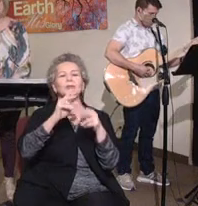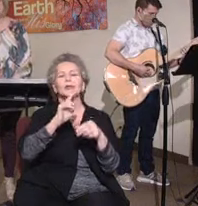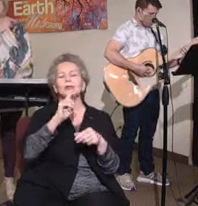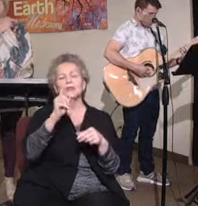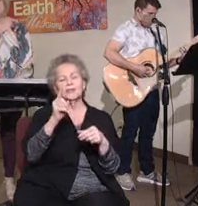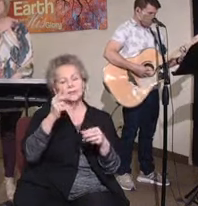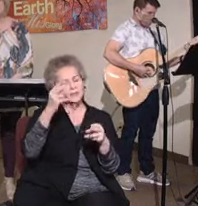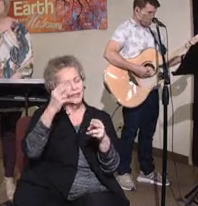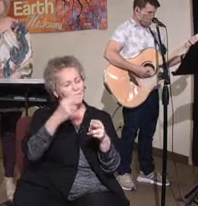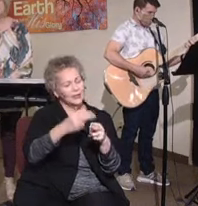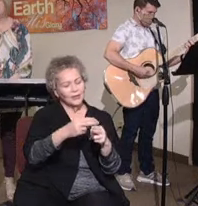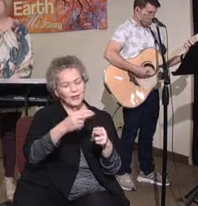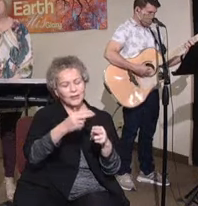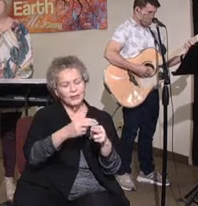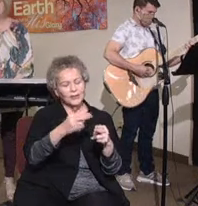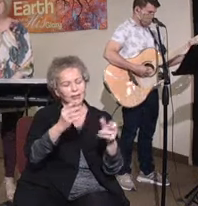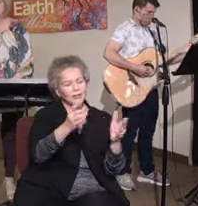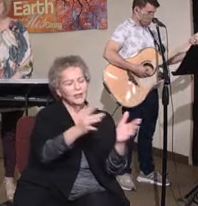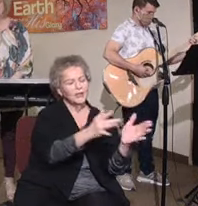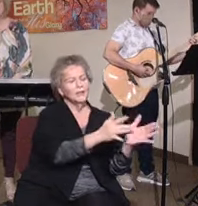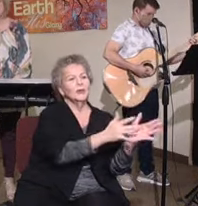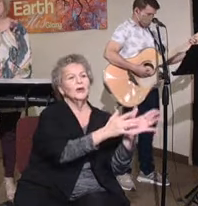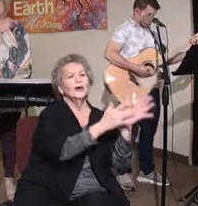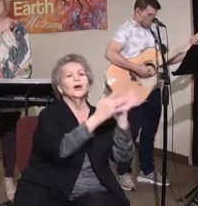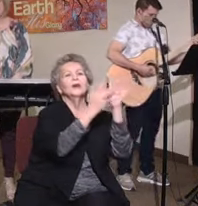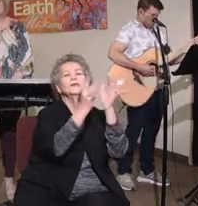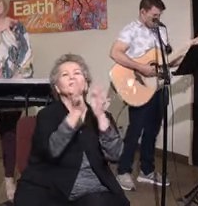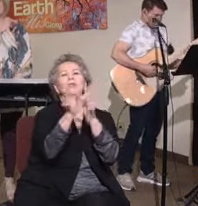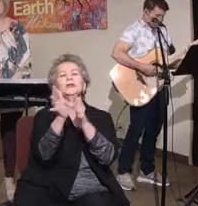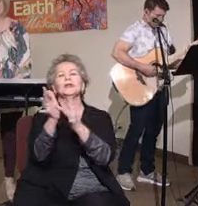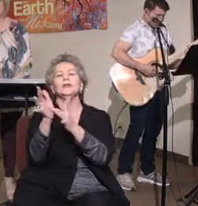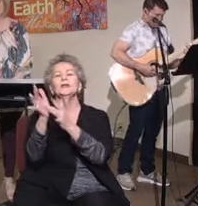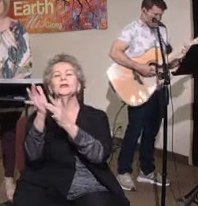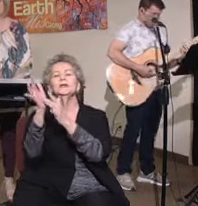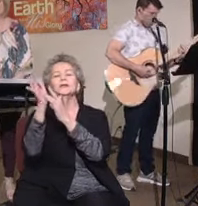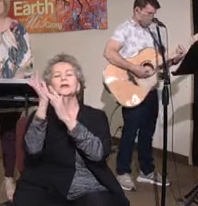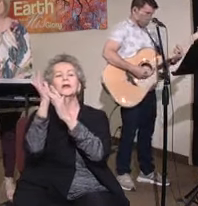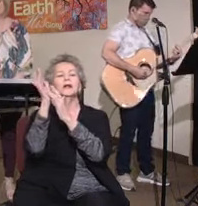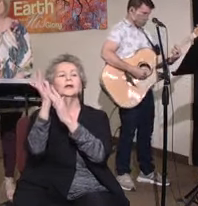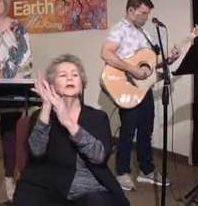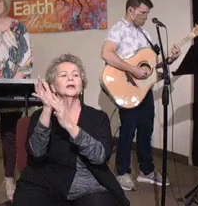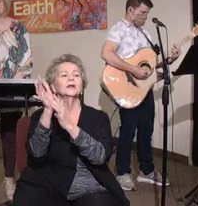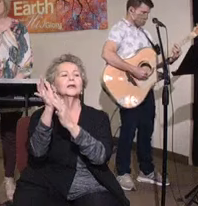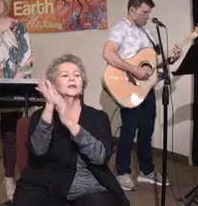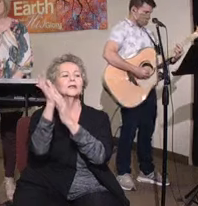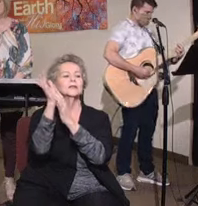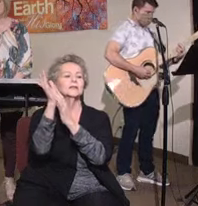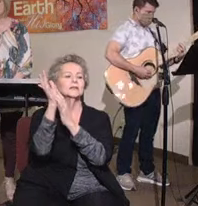name it is the name of Jesus.